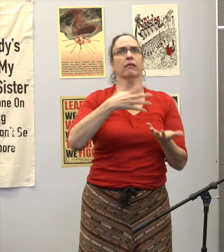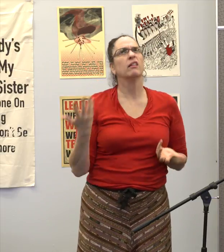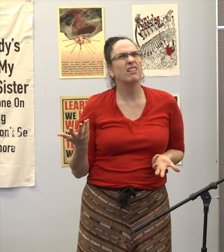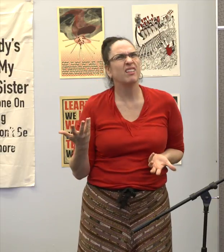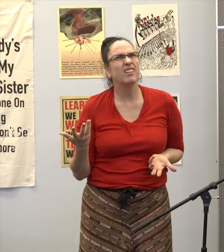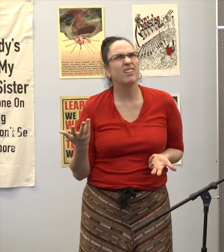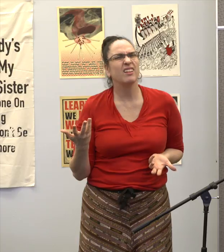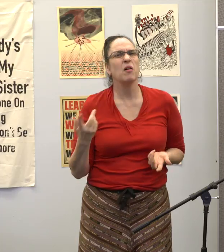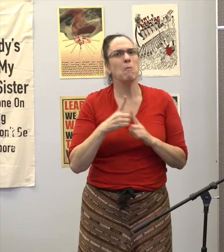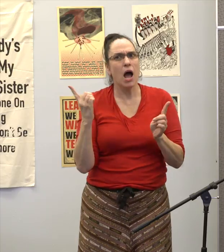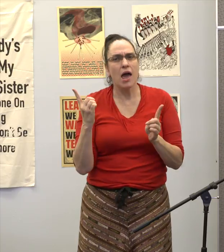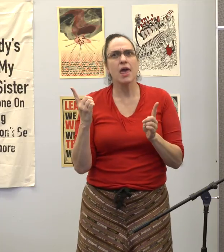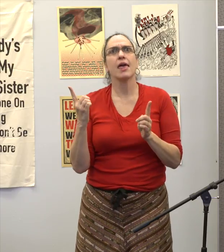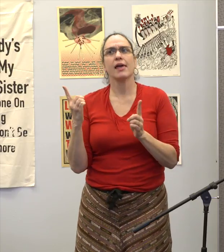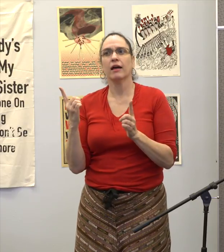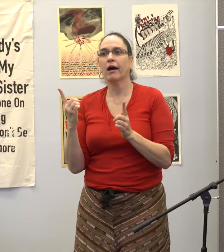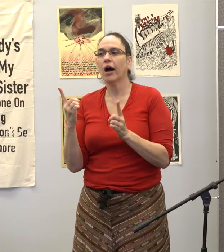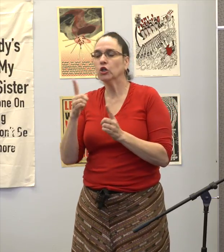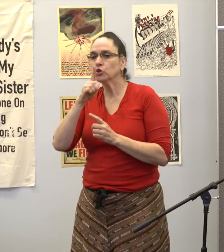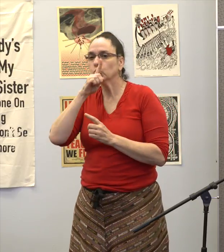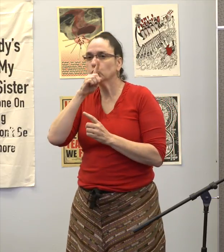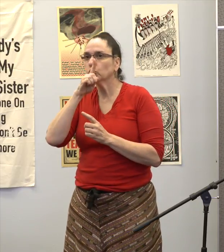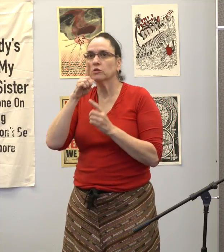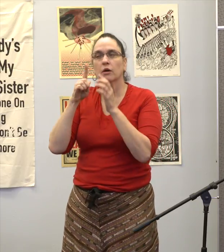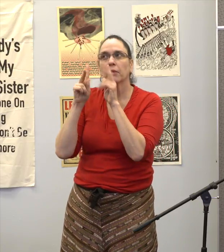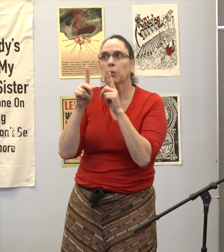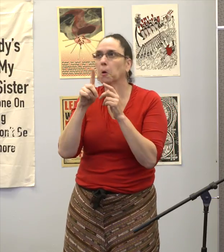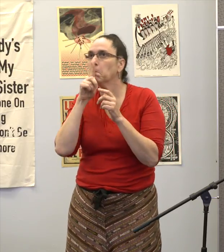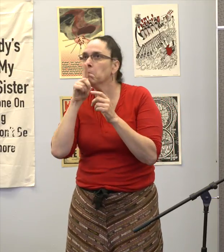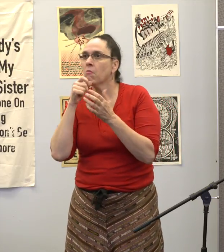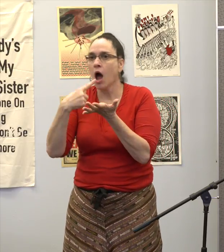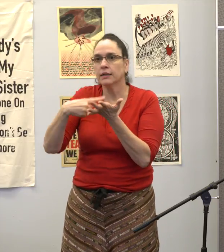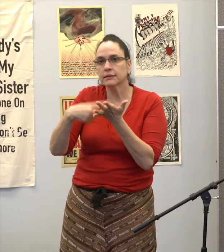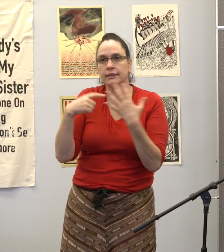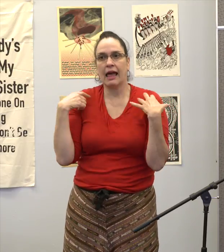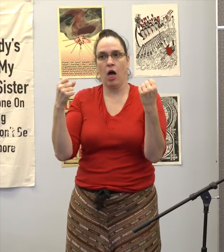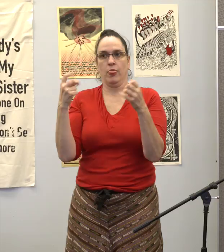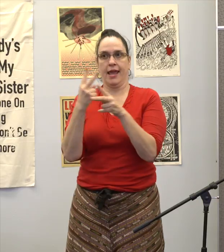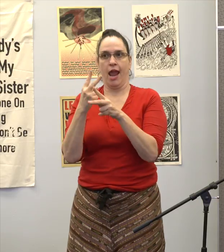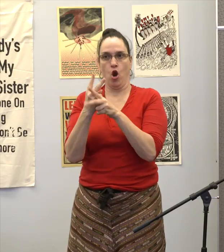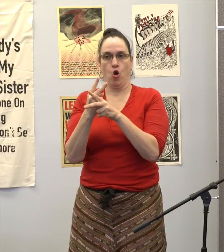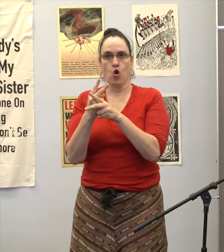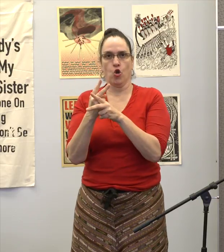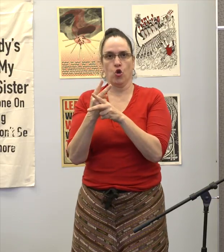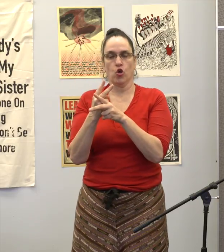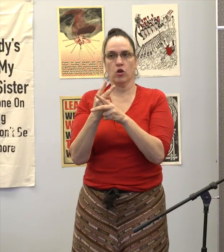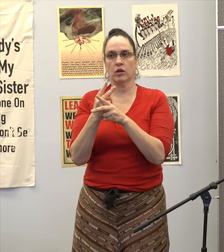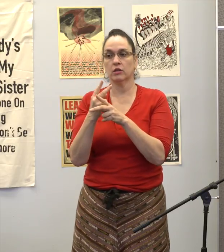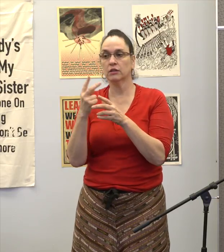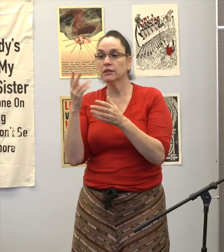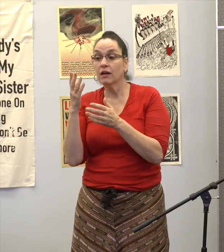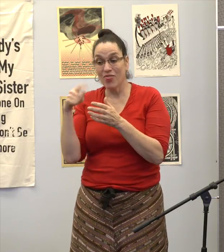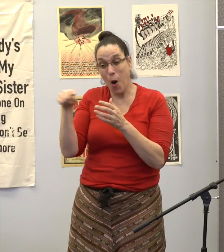church, but then quietness on the issue of health care, but then some claim to